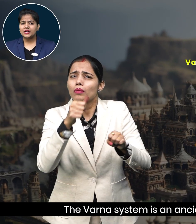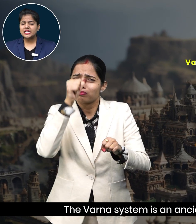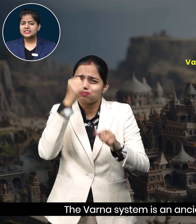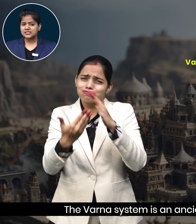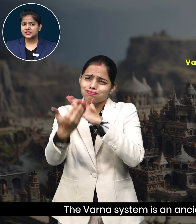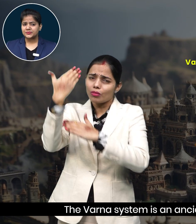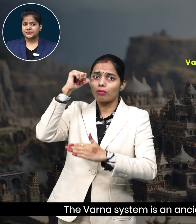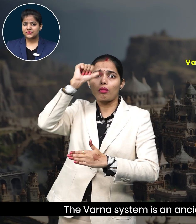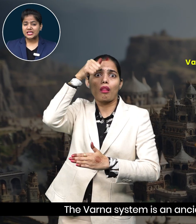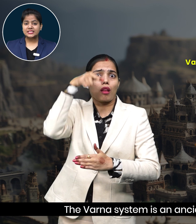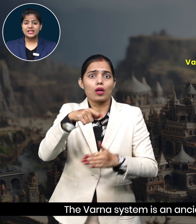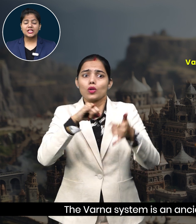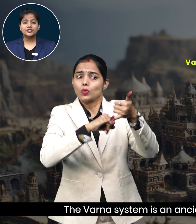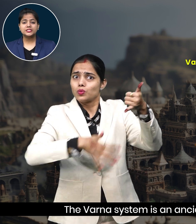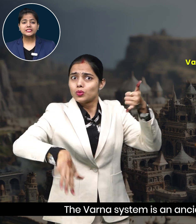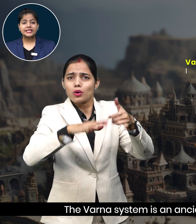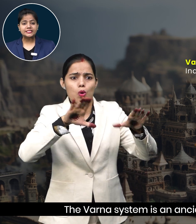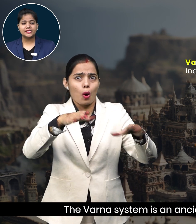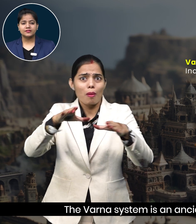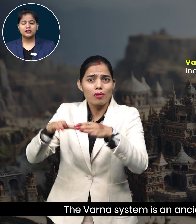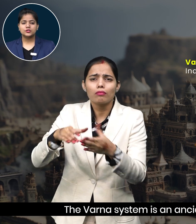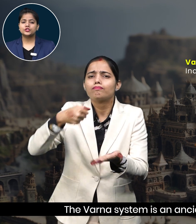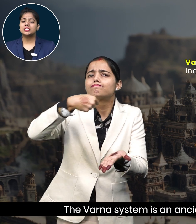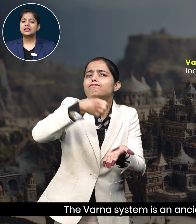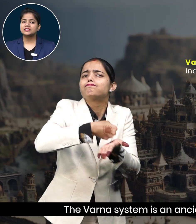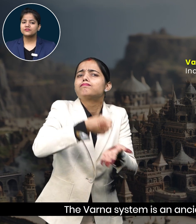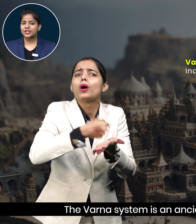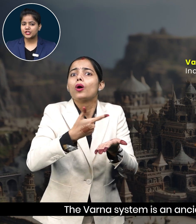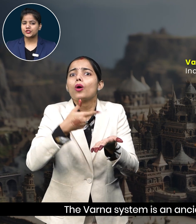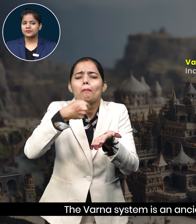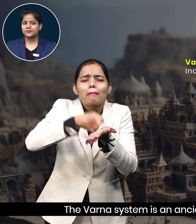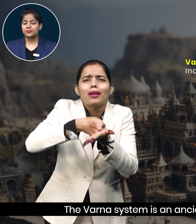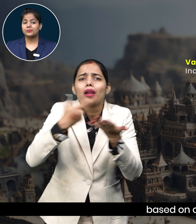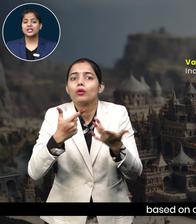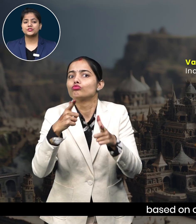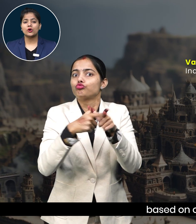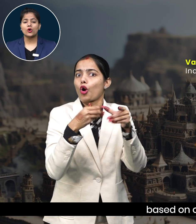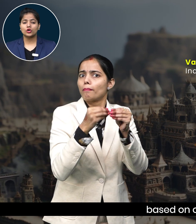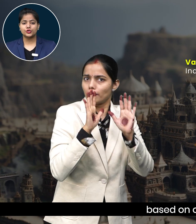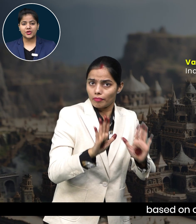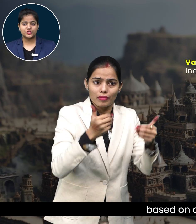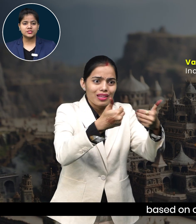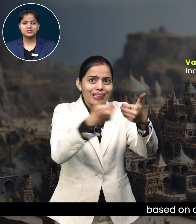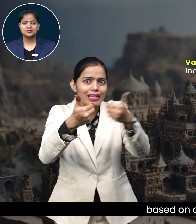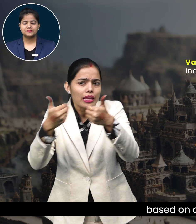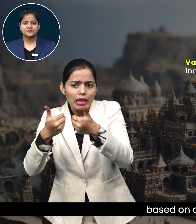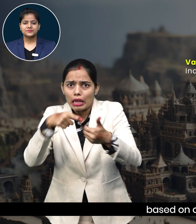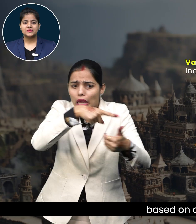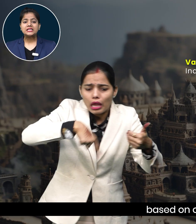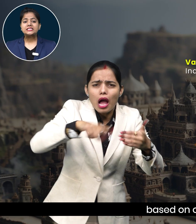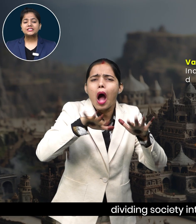The Varna system is an ancient Indian social classification based on